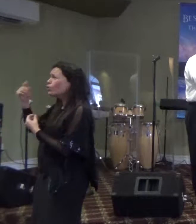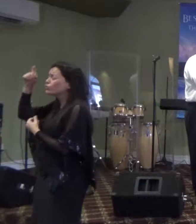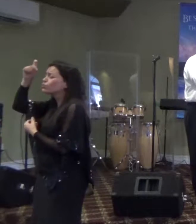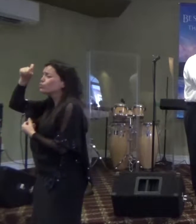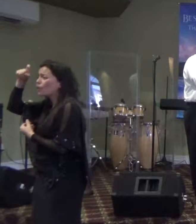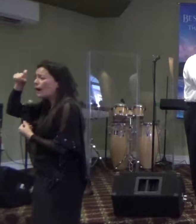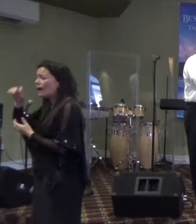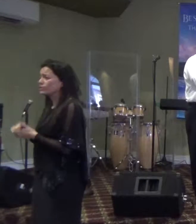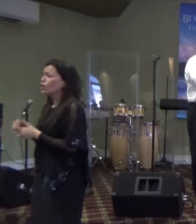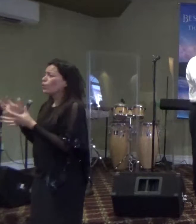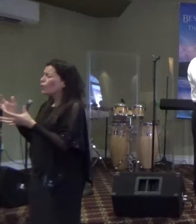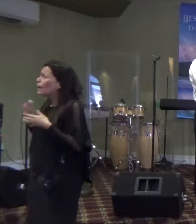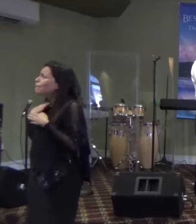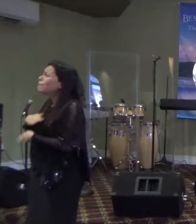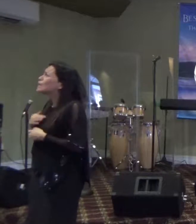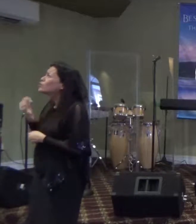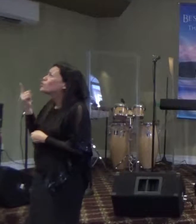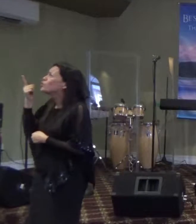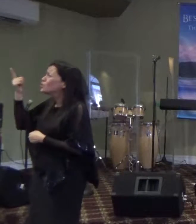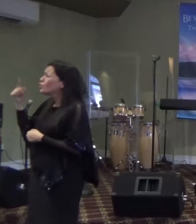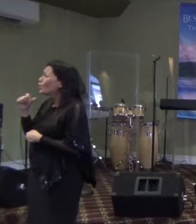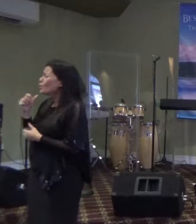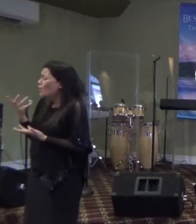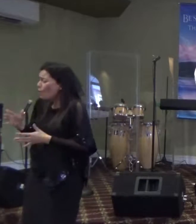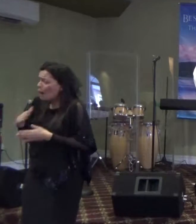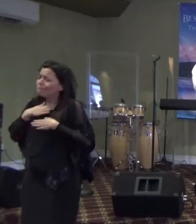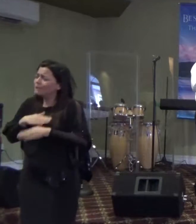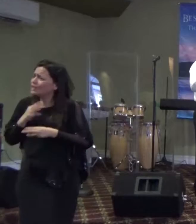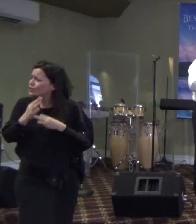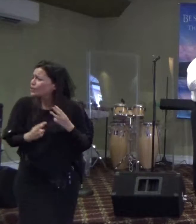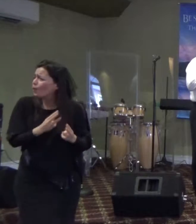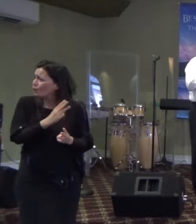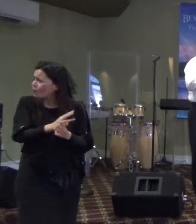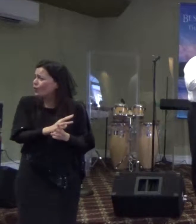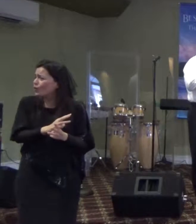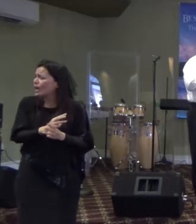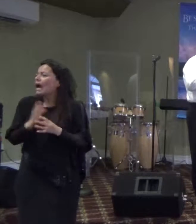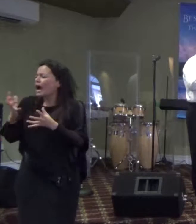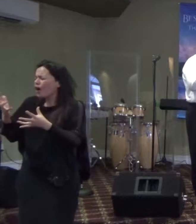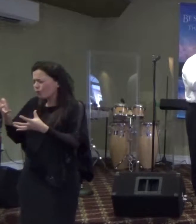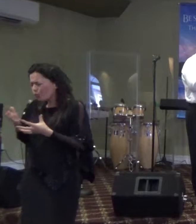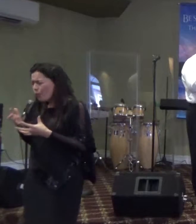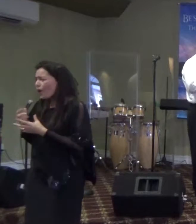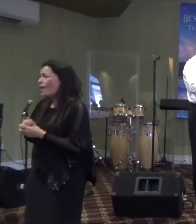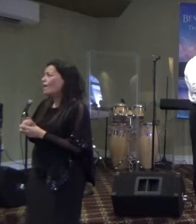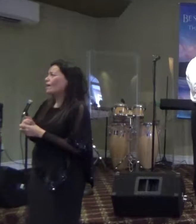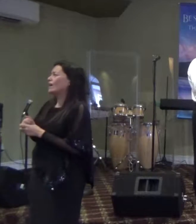way a contar nuestros to count días, our que days, traigamos al corazón